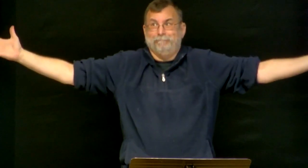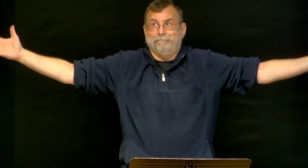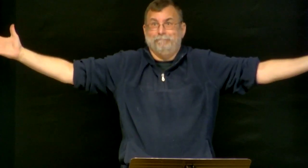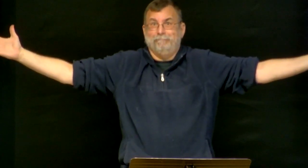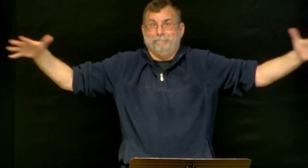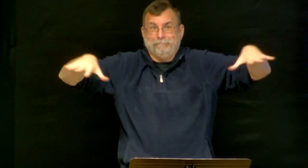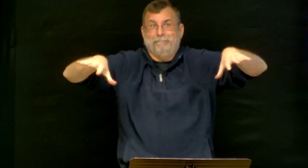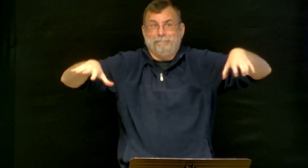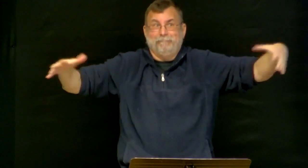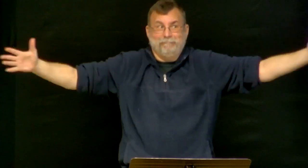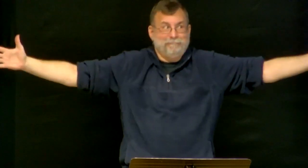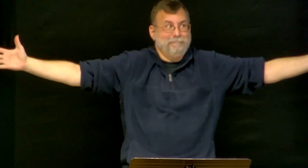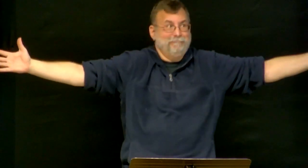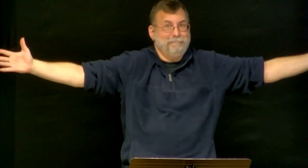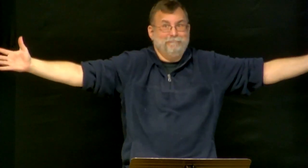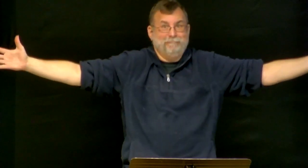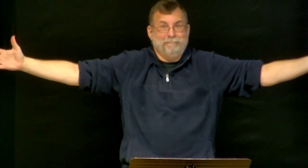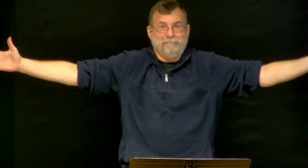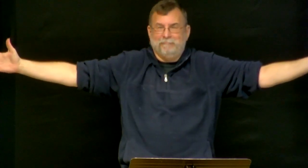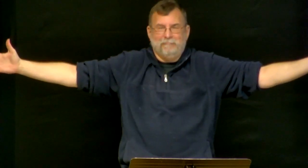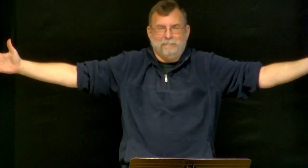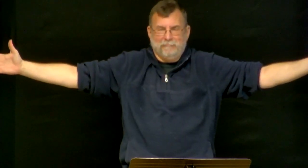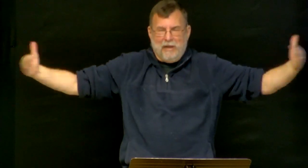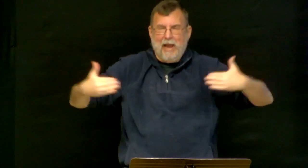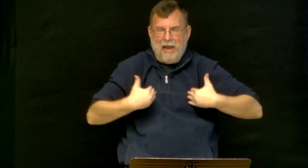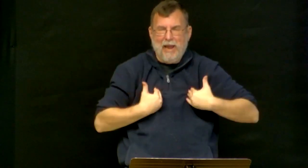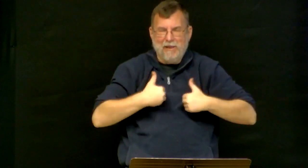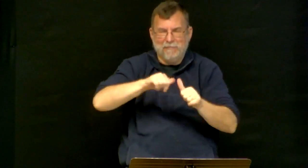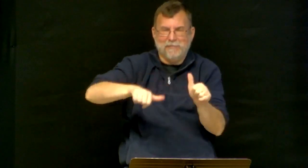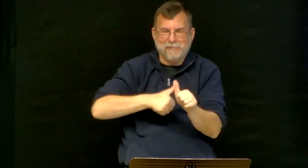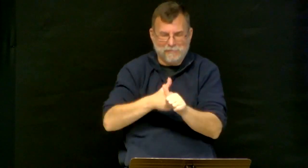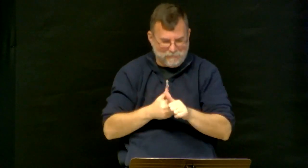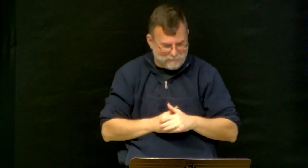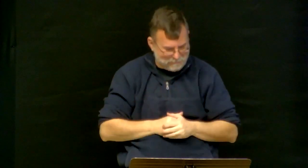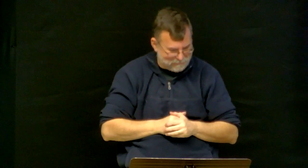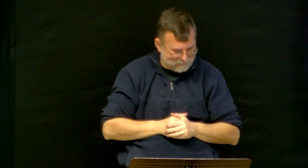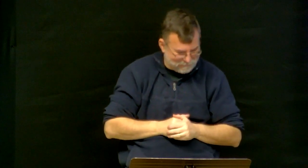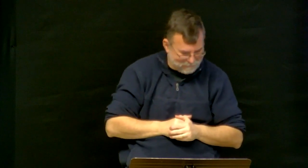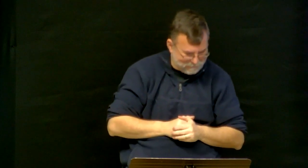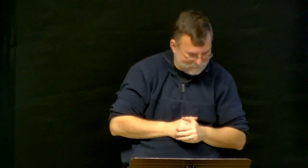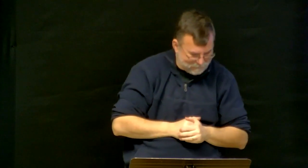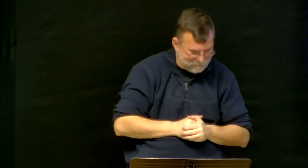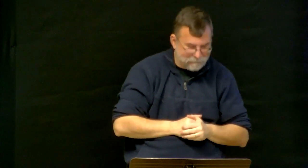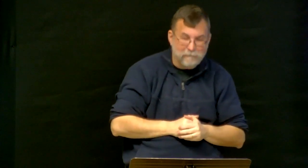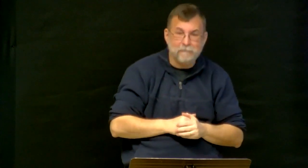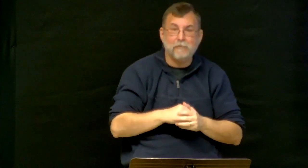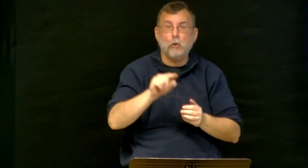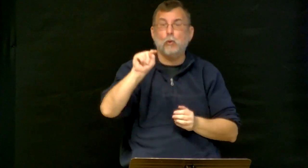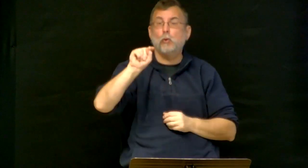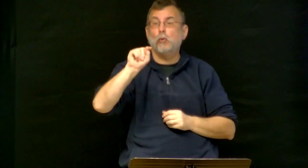It's a different perspective. We see the twig's hands in the snowman, but there's some meaning behind